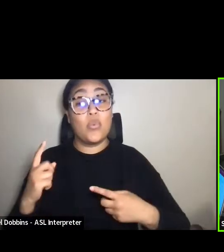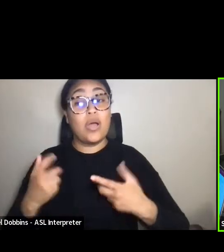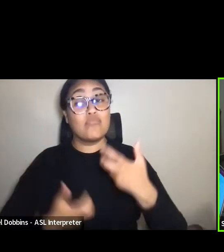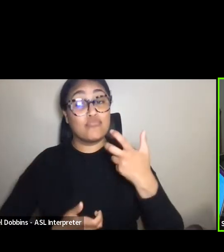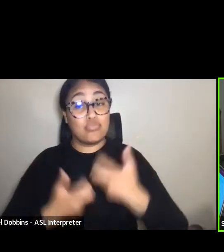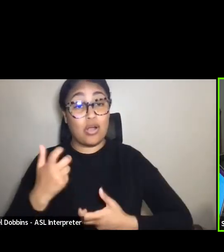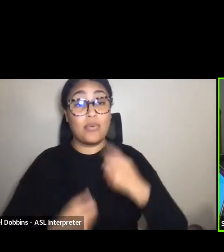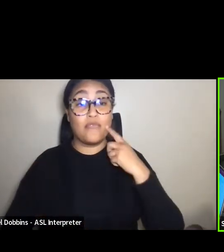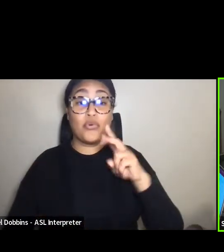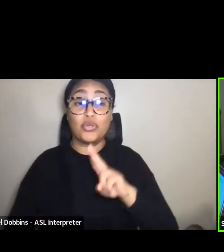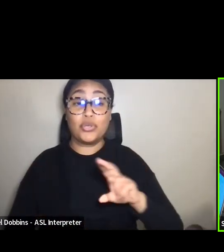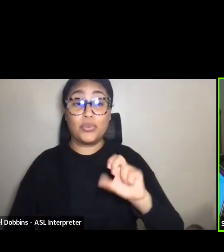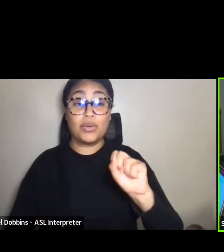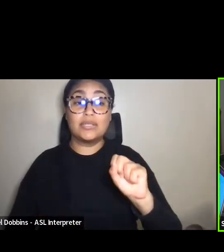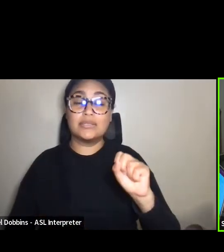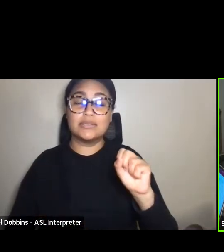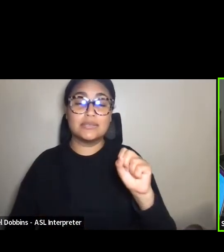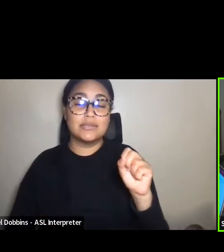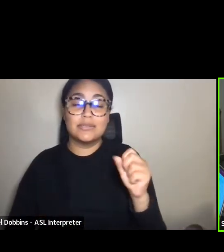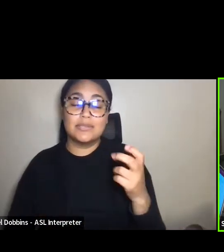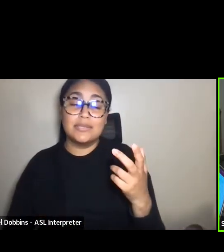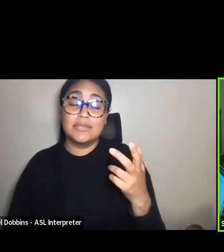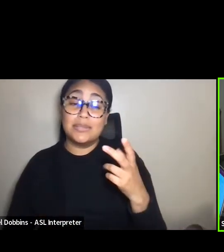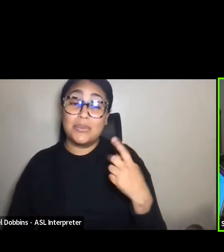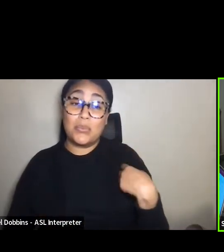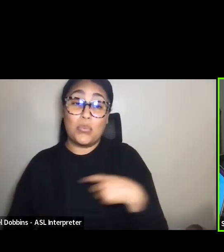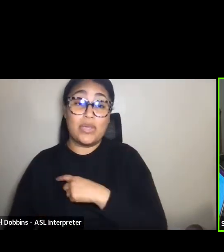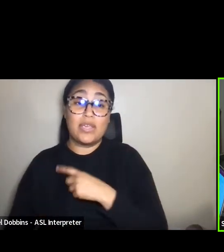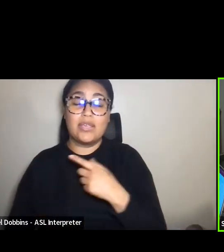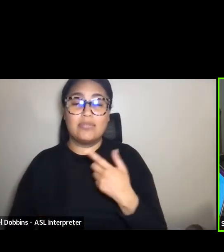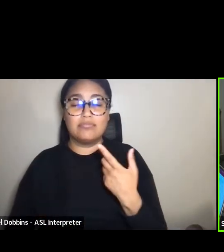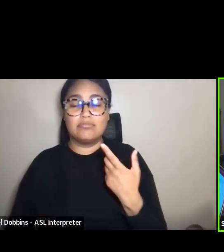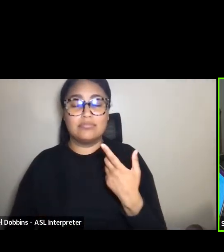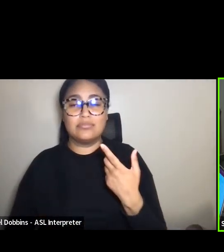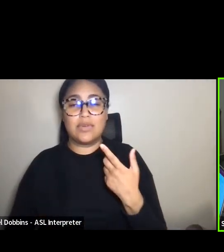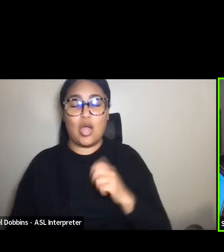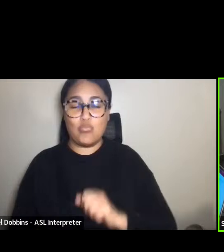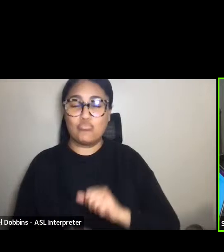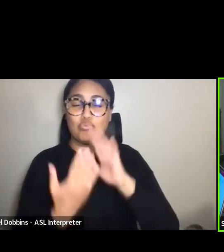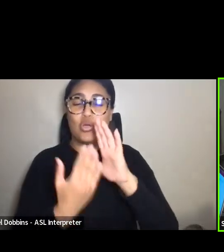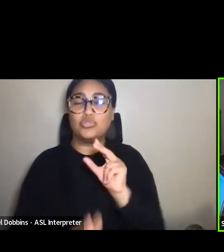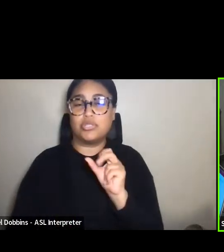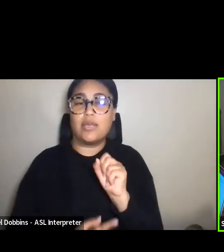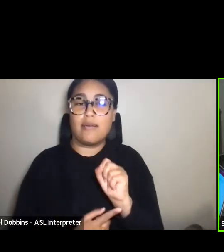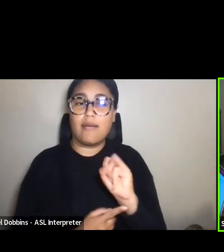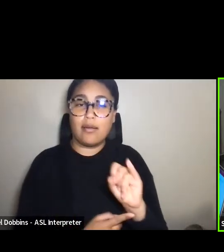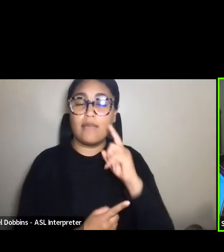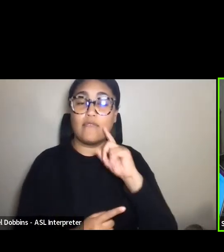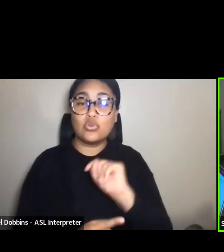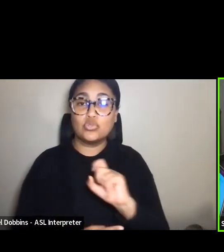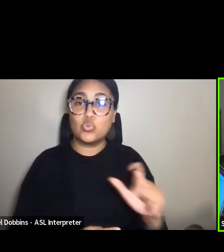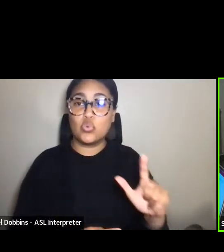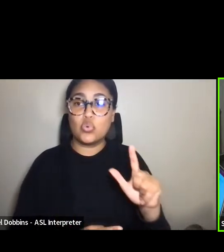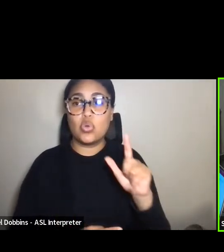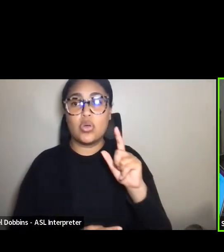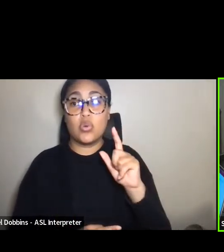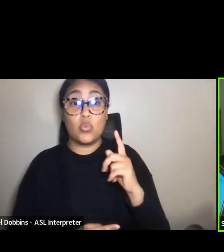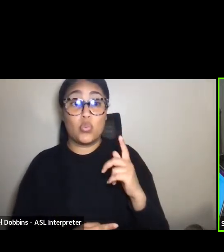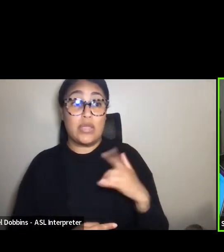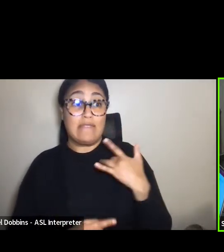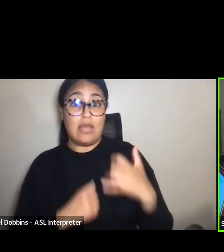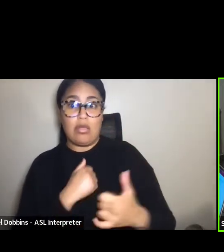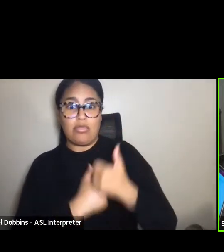with the US and probably the way we're attacking AI as a tool or a threat